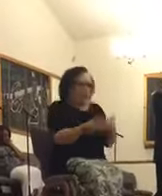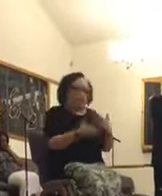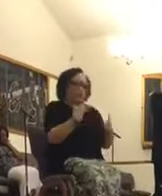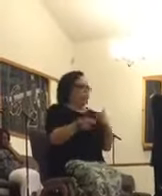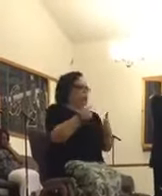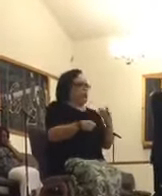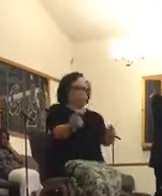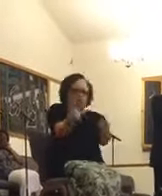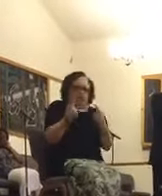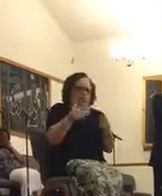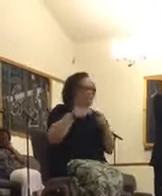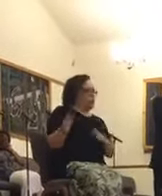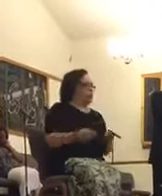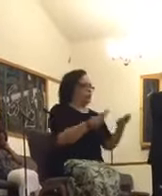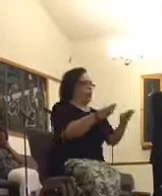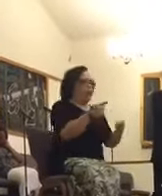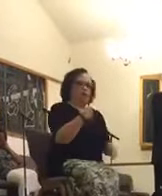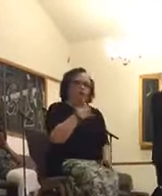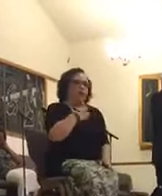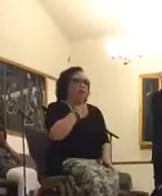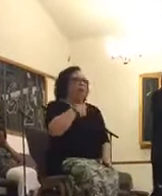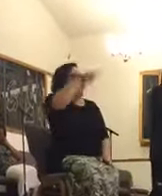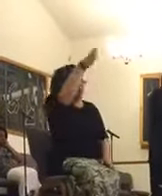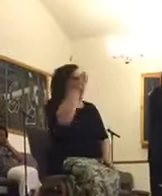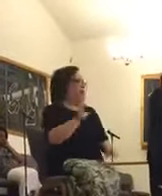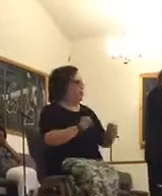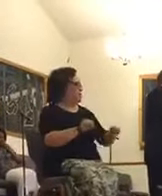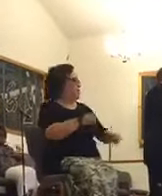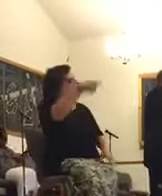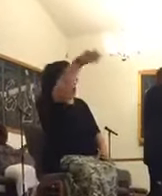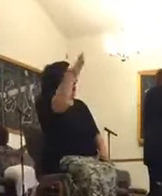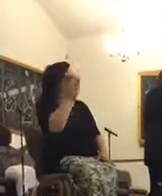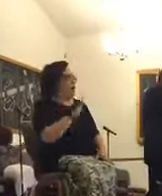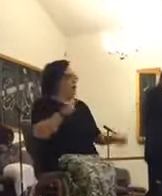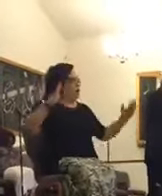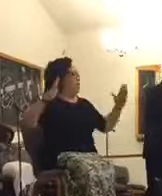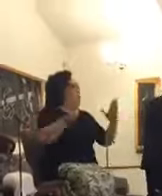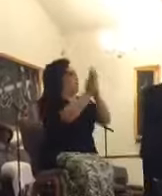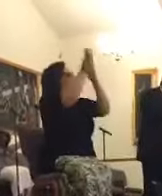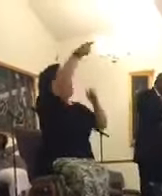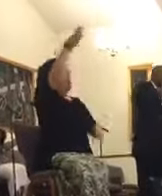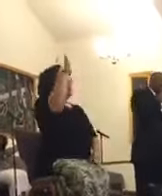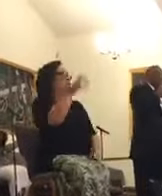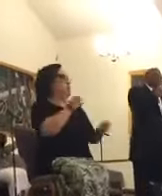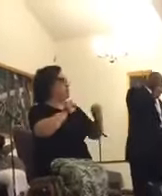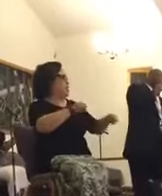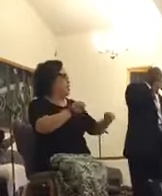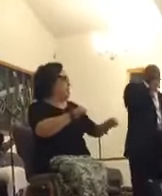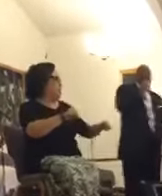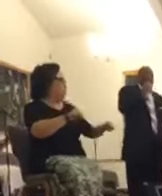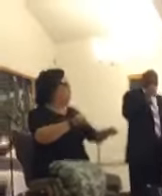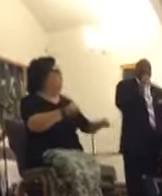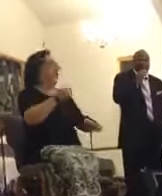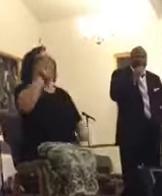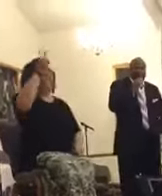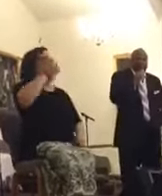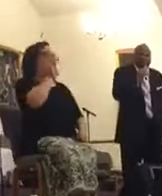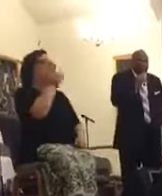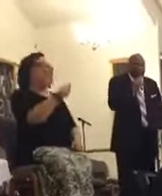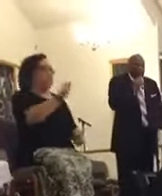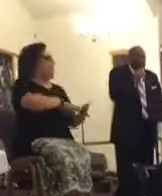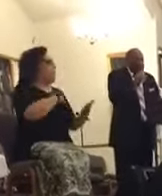God is an able God? Give somebody a high five and say, Lord, he is able. He cannot fail